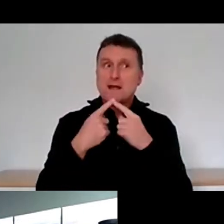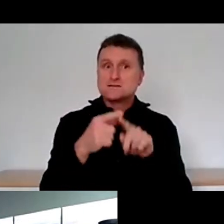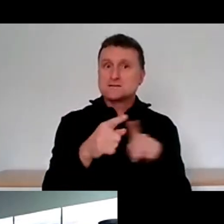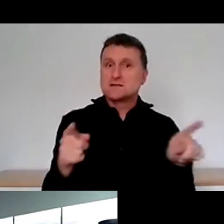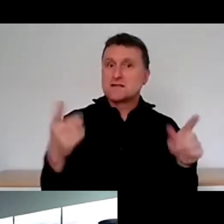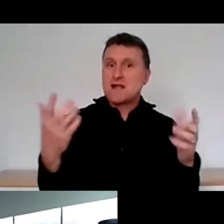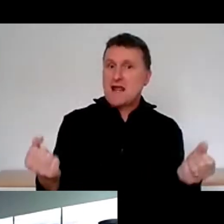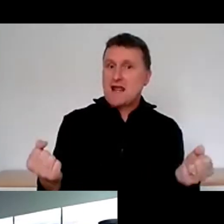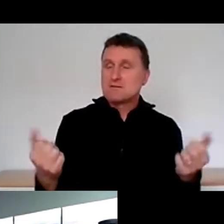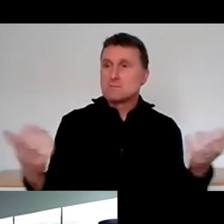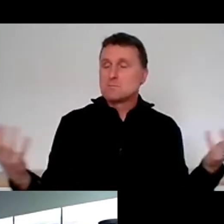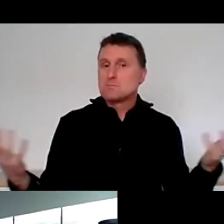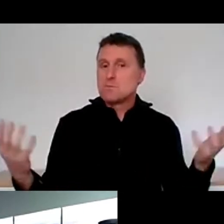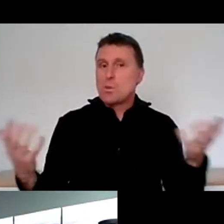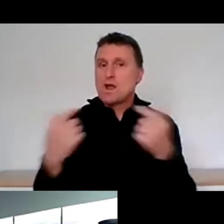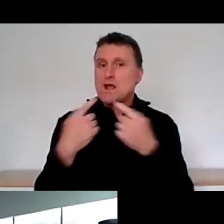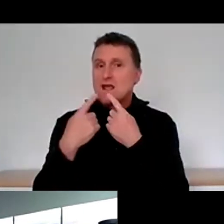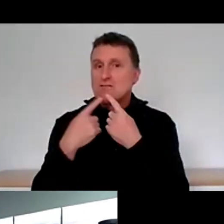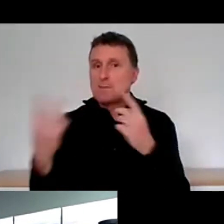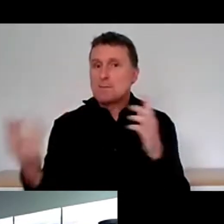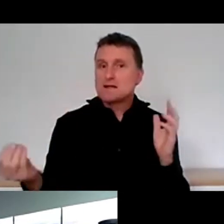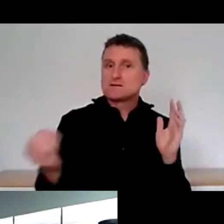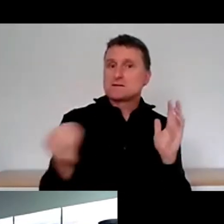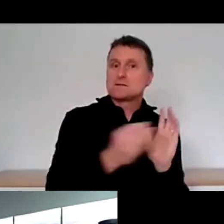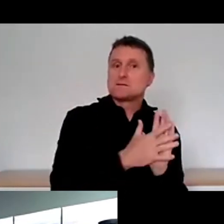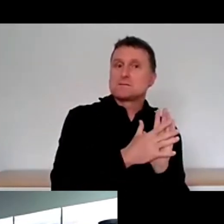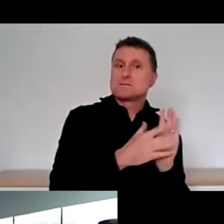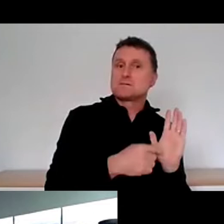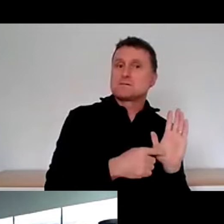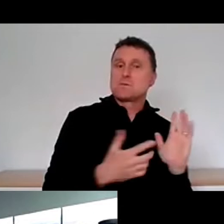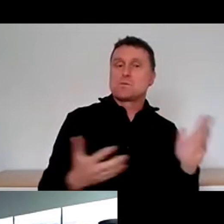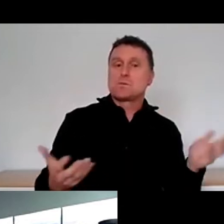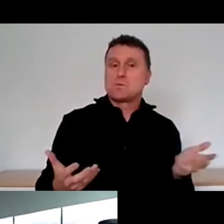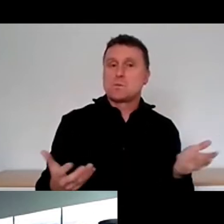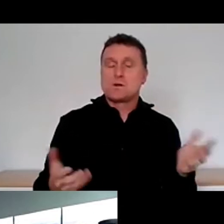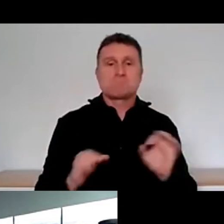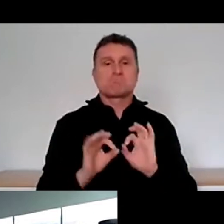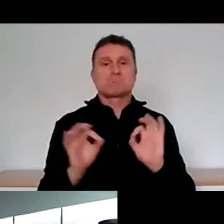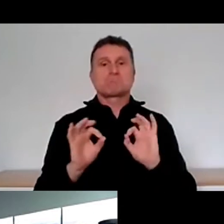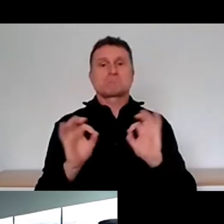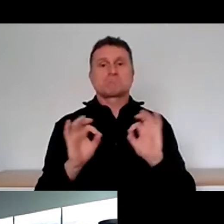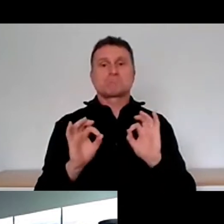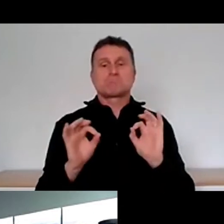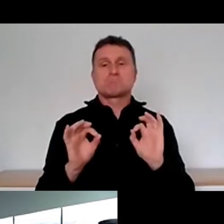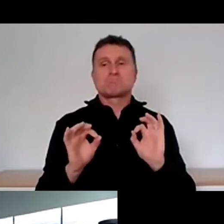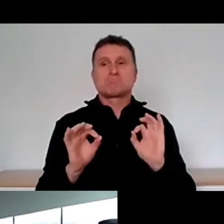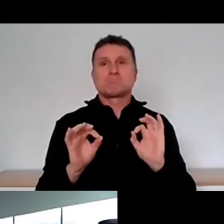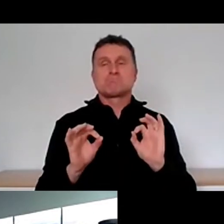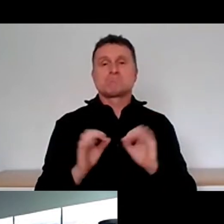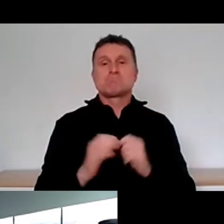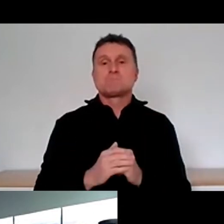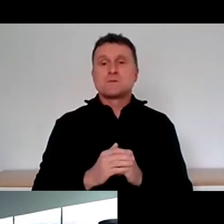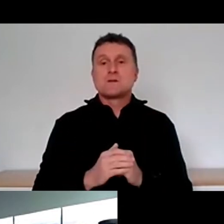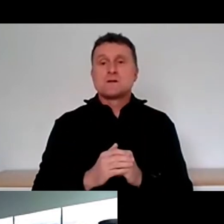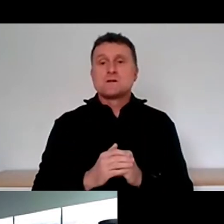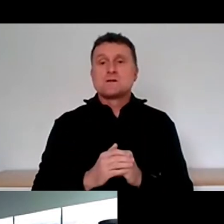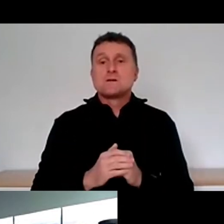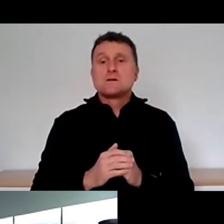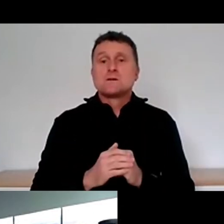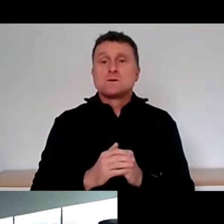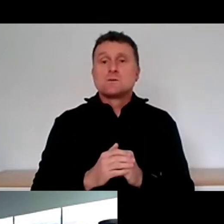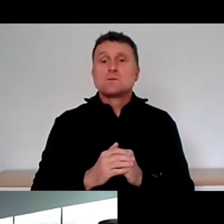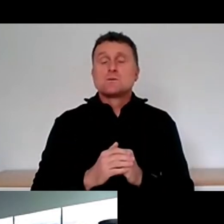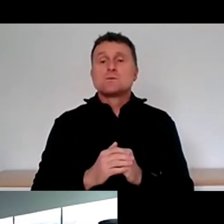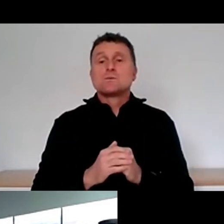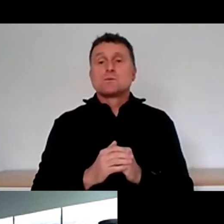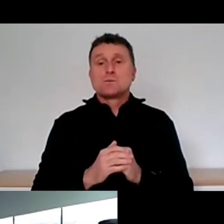remove these. And there wasn't really any tight thinking around it. So we started along